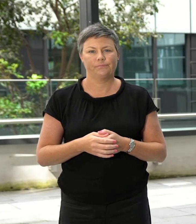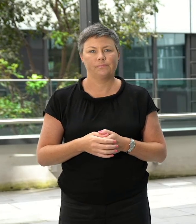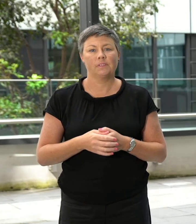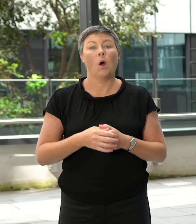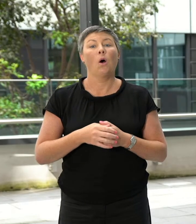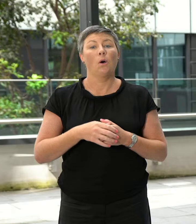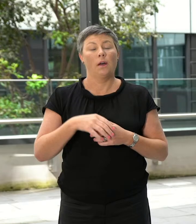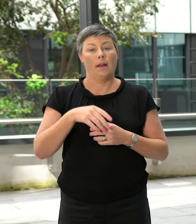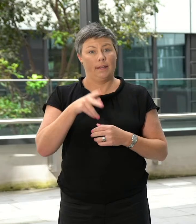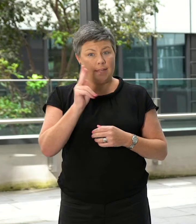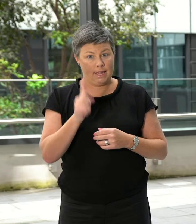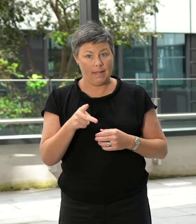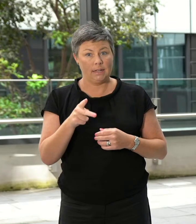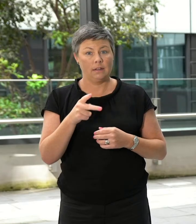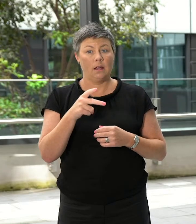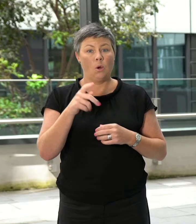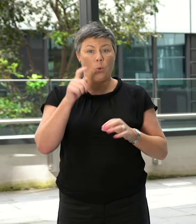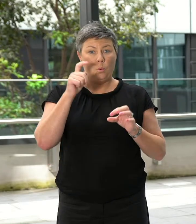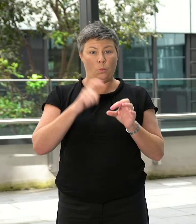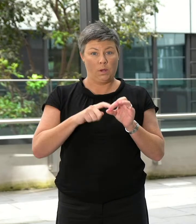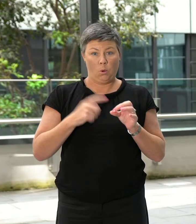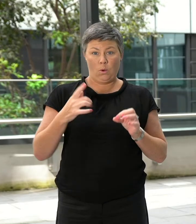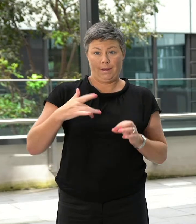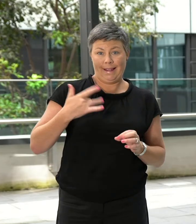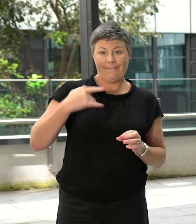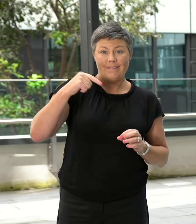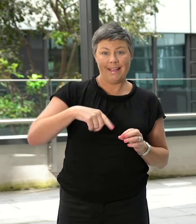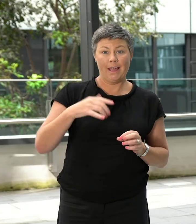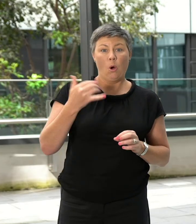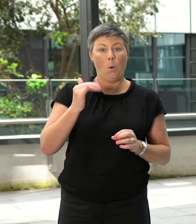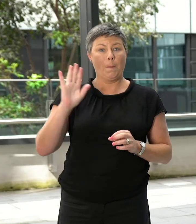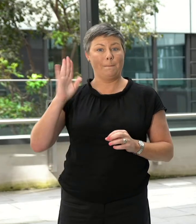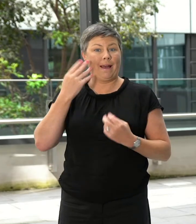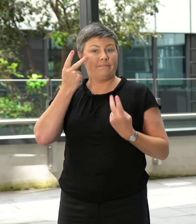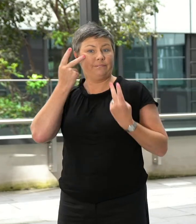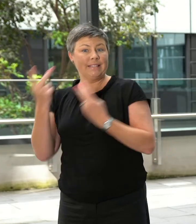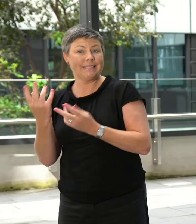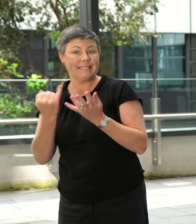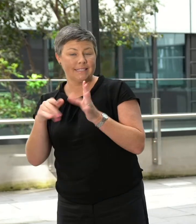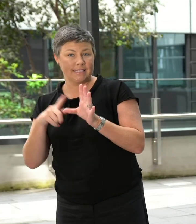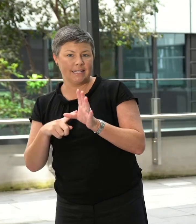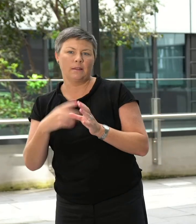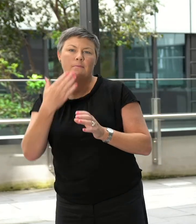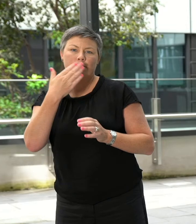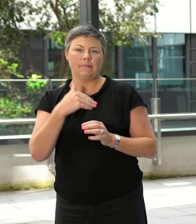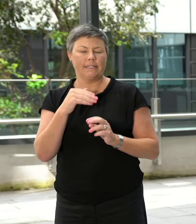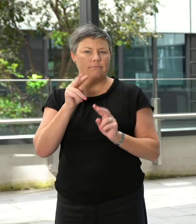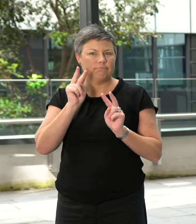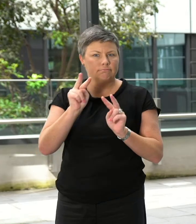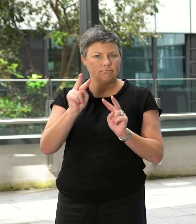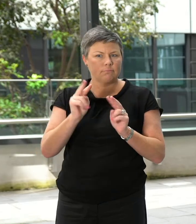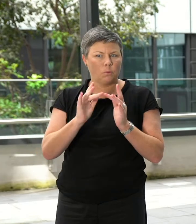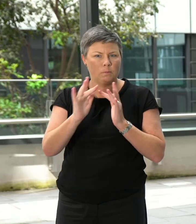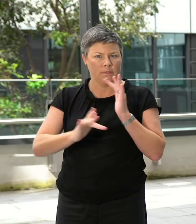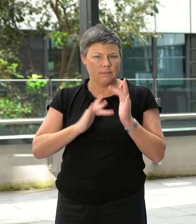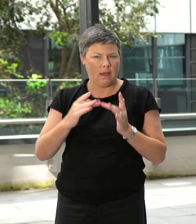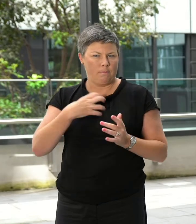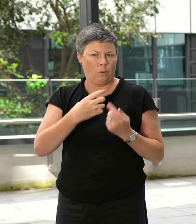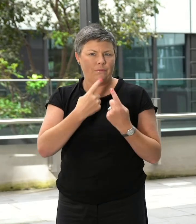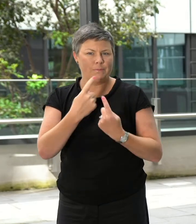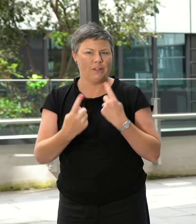Queensland residents to do that, or anyone in Queensland who's been in Sydney during that risk period. Thank you very much, and I'll hand over to the